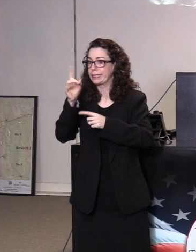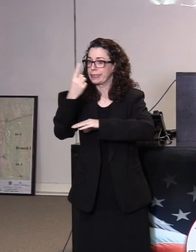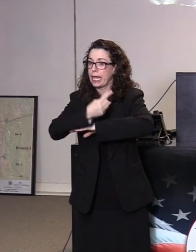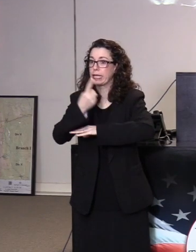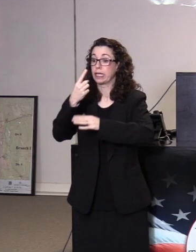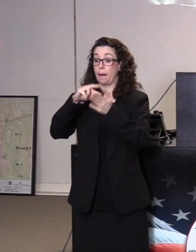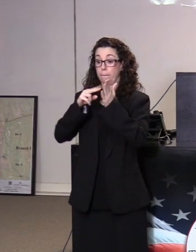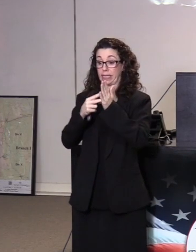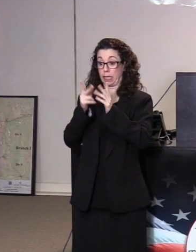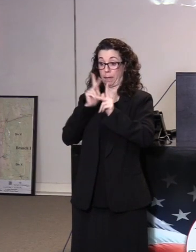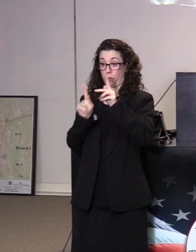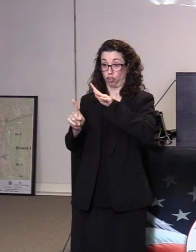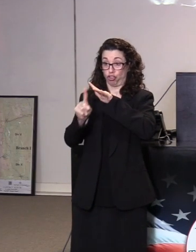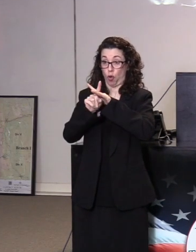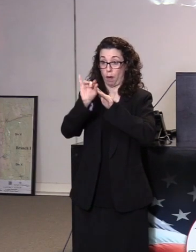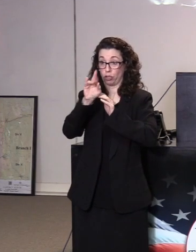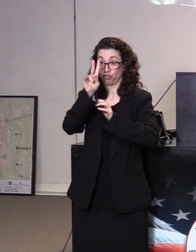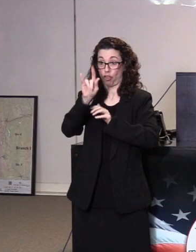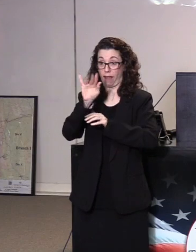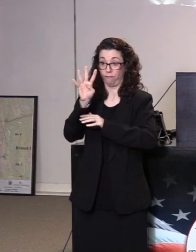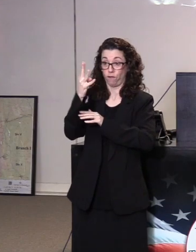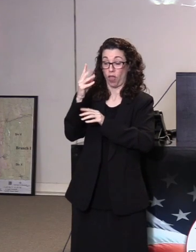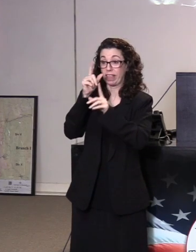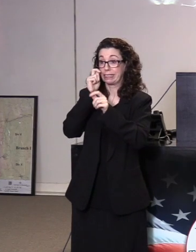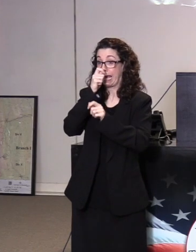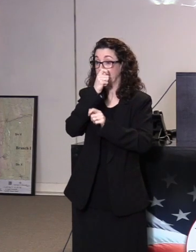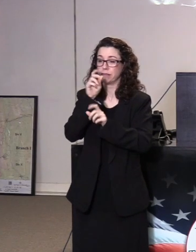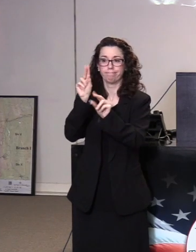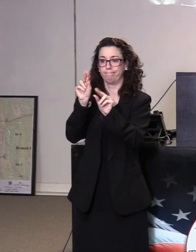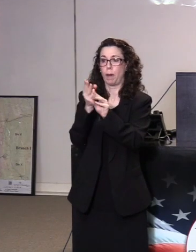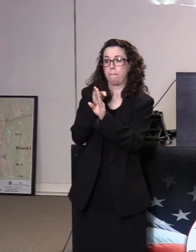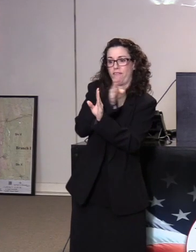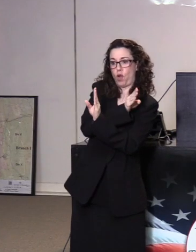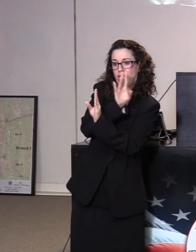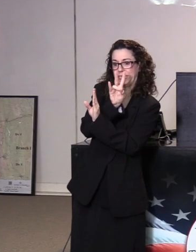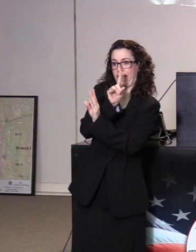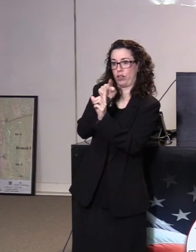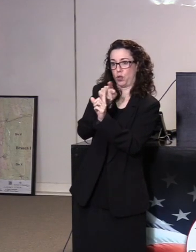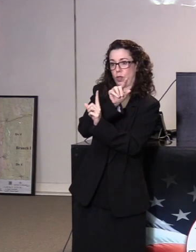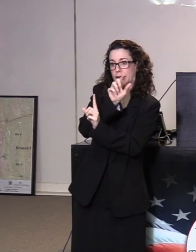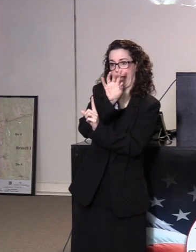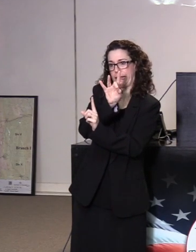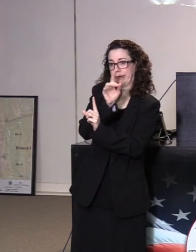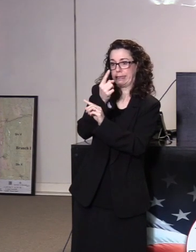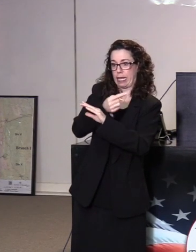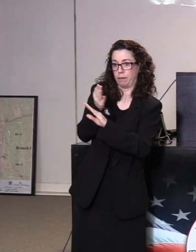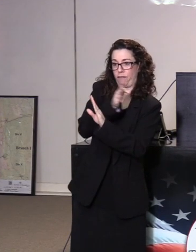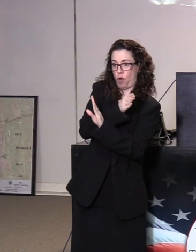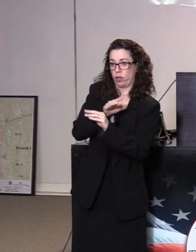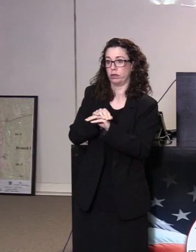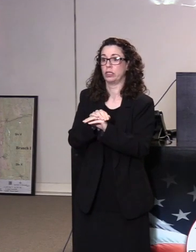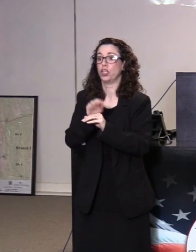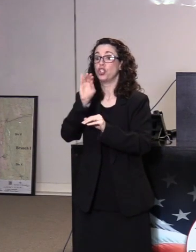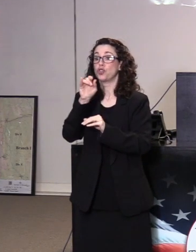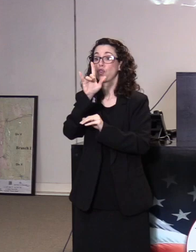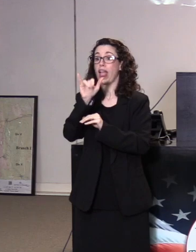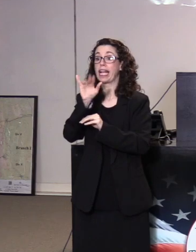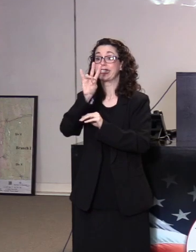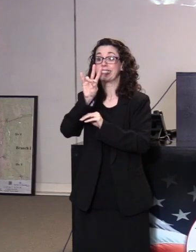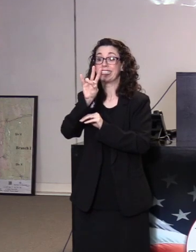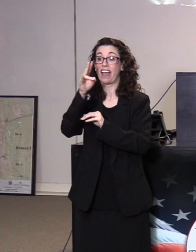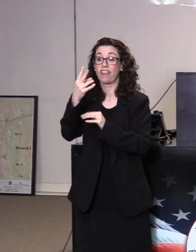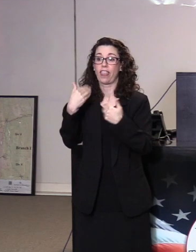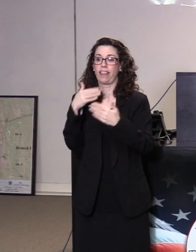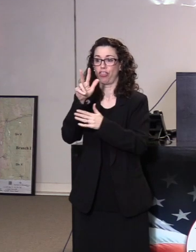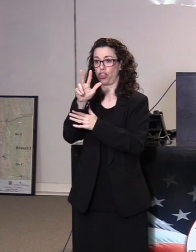actually, people that tested positive that day. July the 5th, I had 31. July the 6th, we had 22. July the 7th,